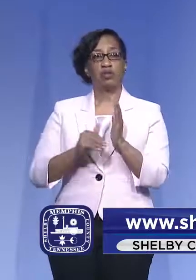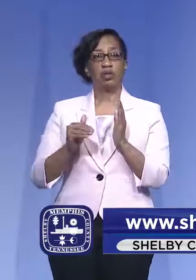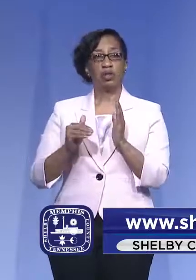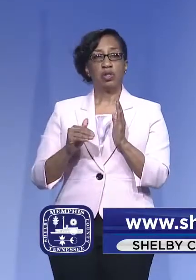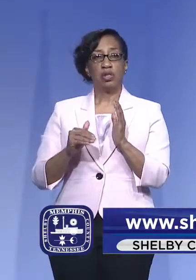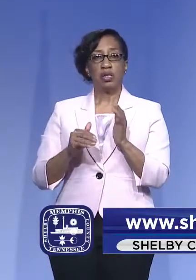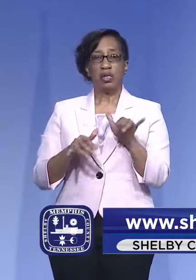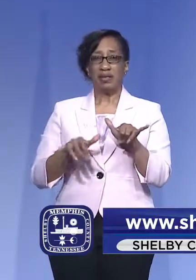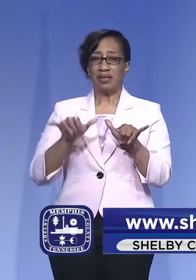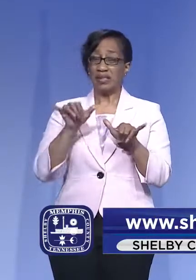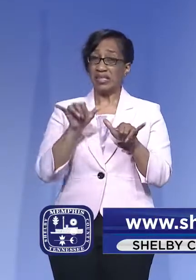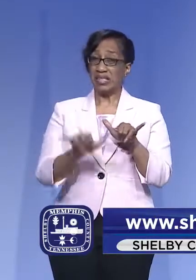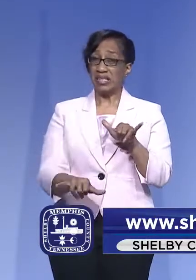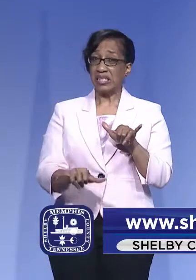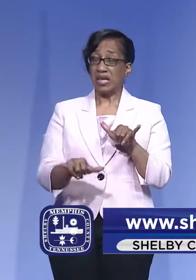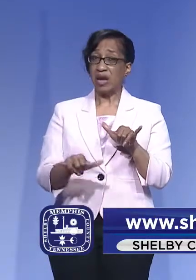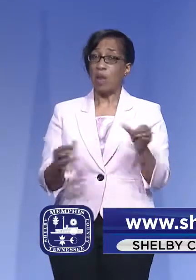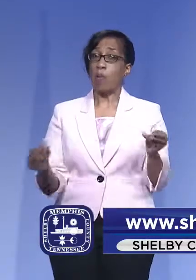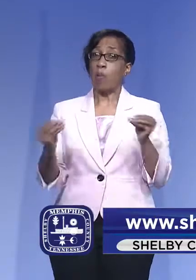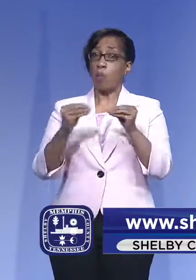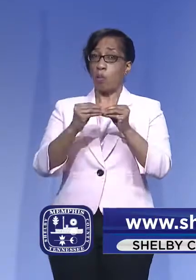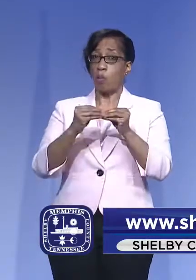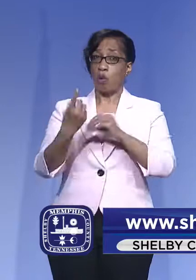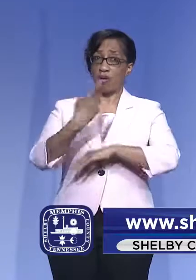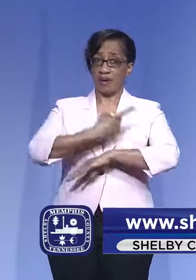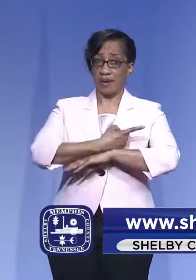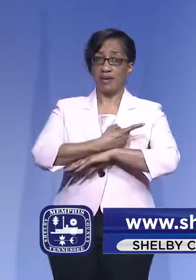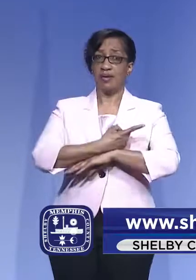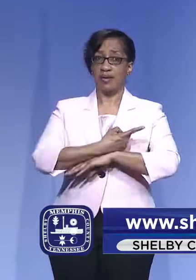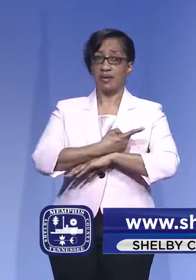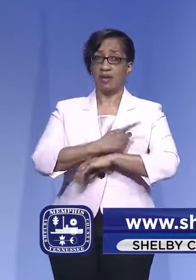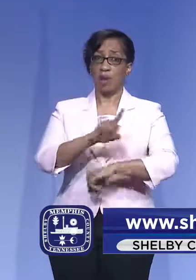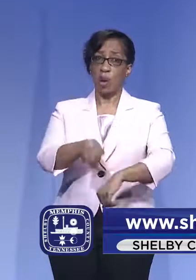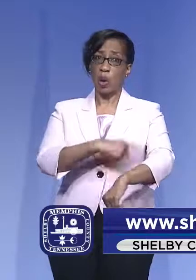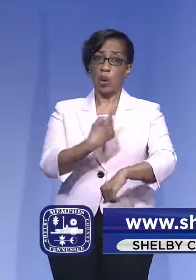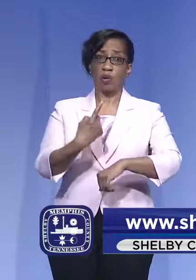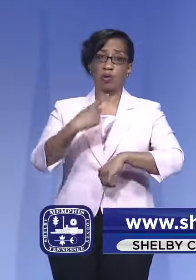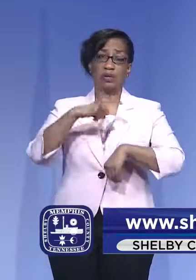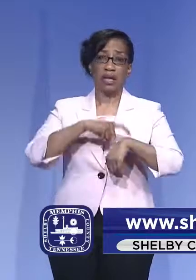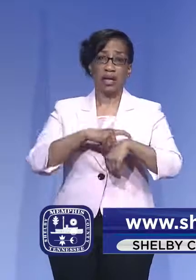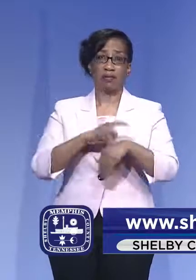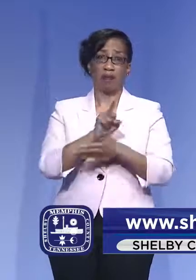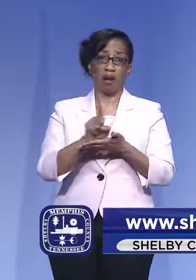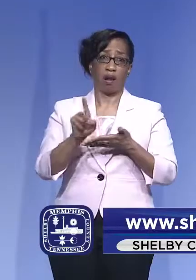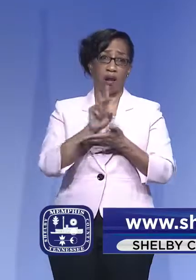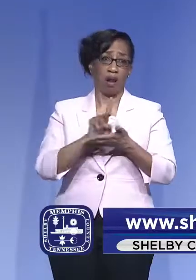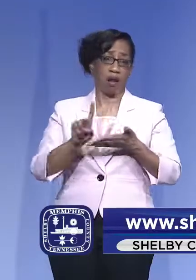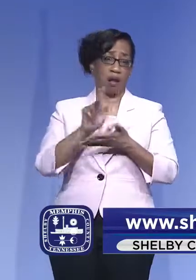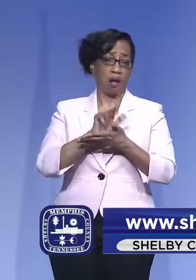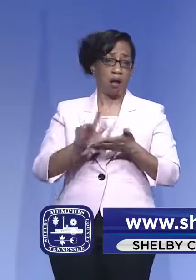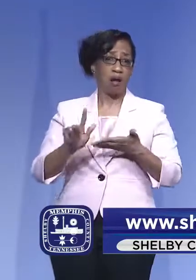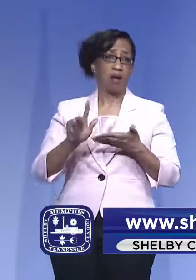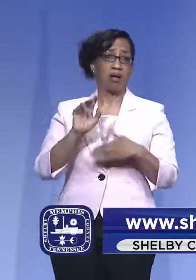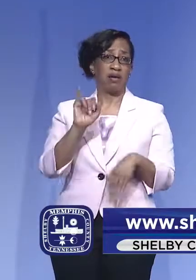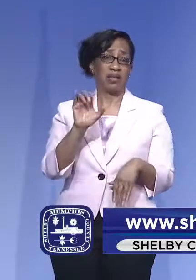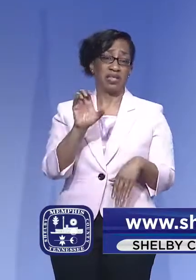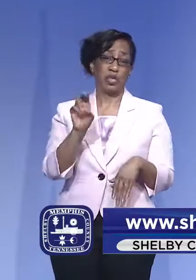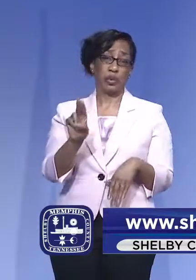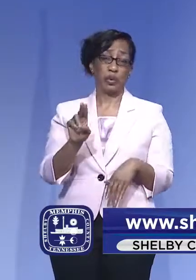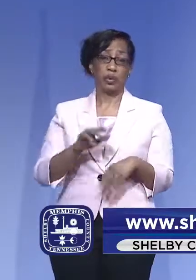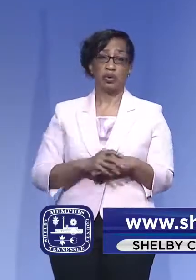longer hospitalizations, staying in the intensive care unit for many weeks. And so where that